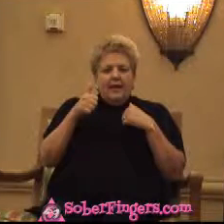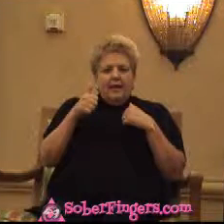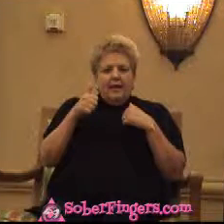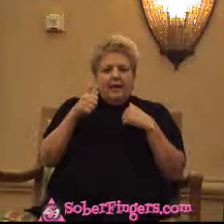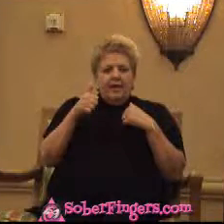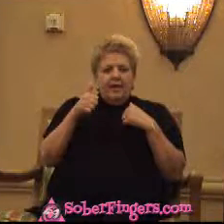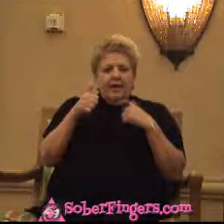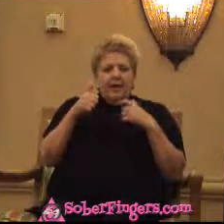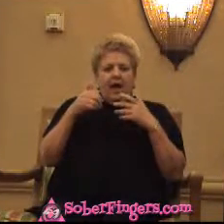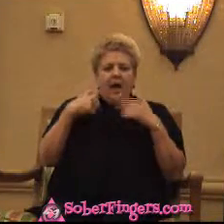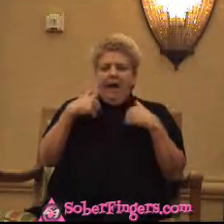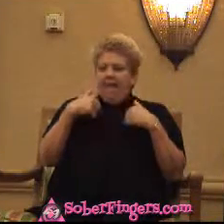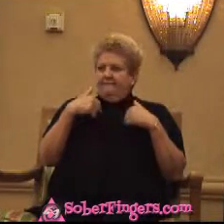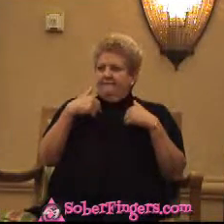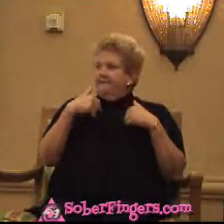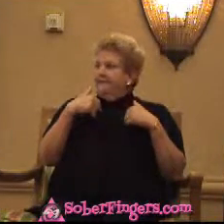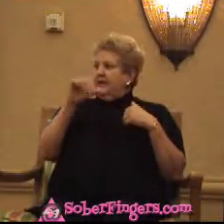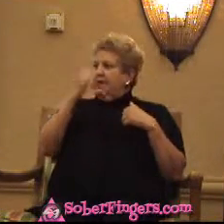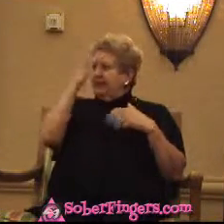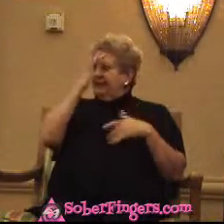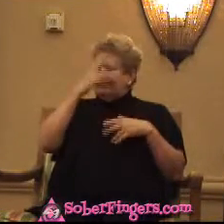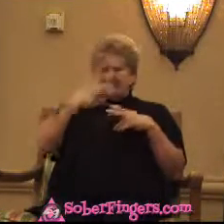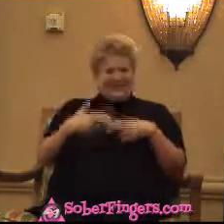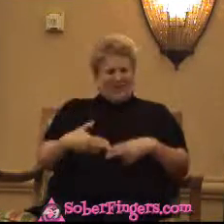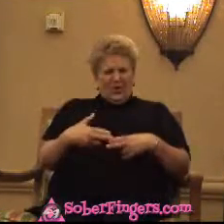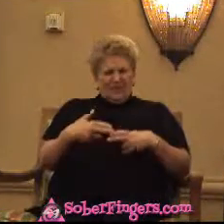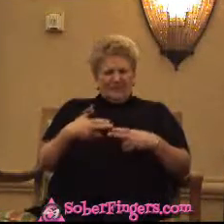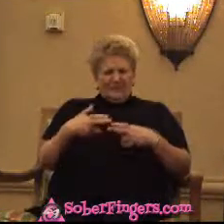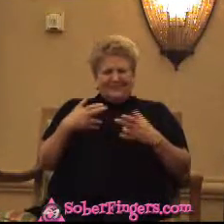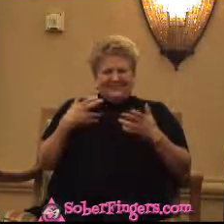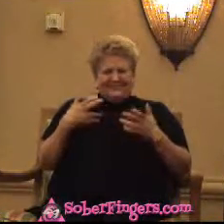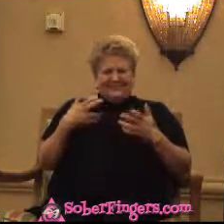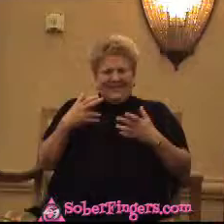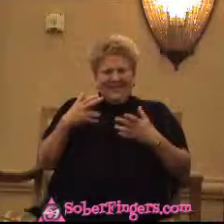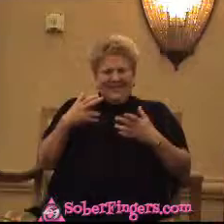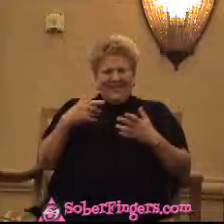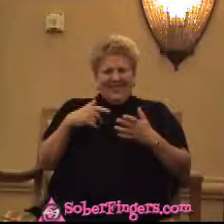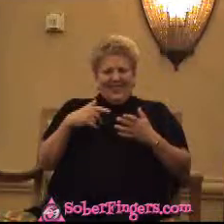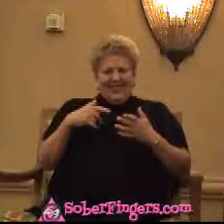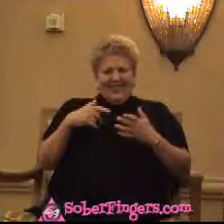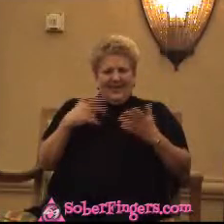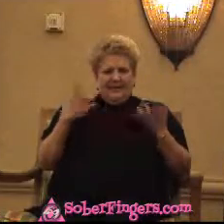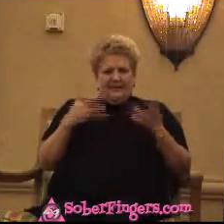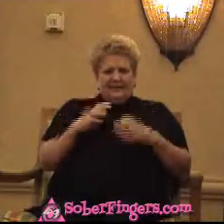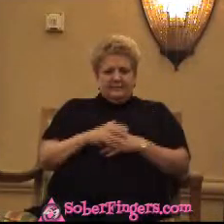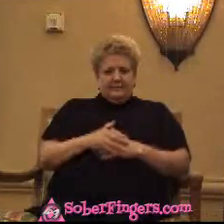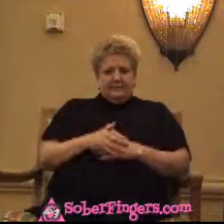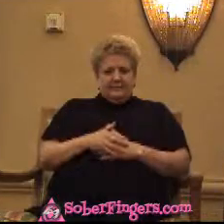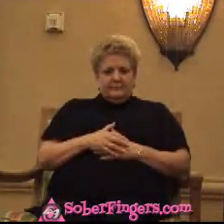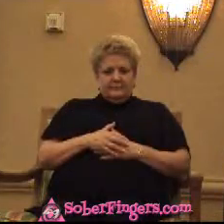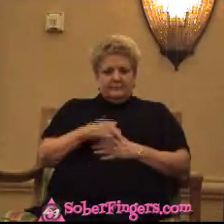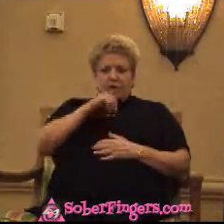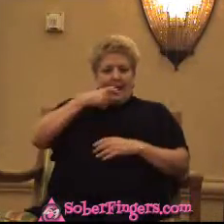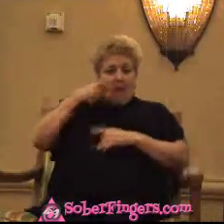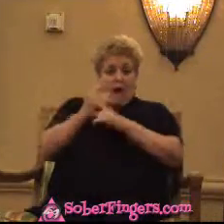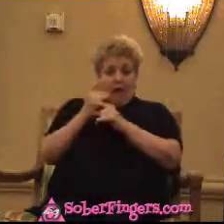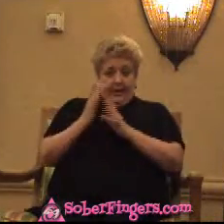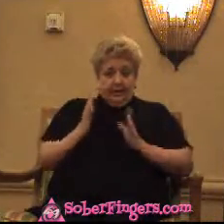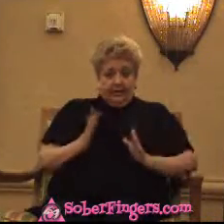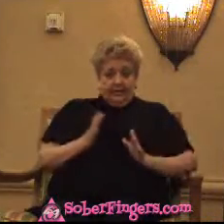it, but that's not it. Anyway, I'm driving this cab and it's not, you know, this isn't it. Well, I grew up in Sacramento,